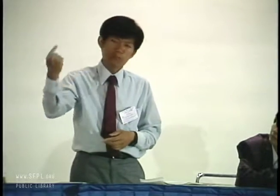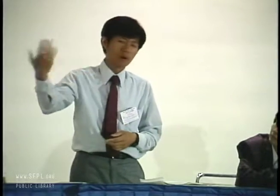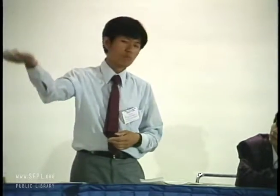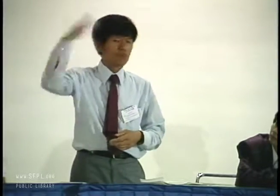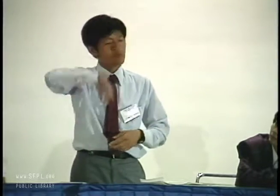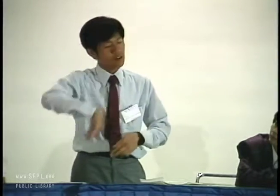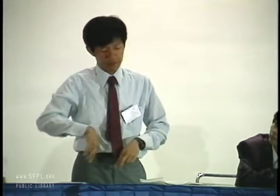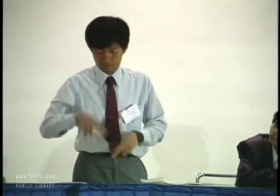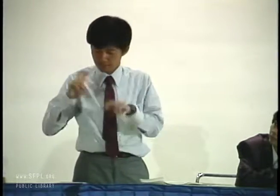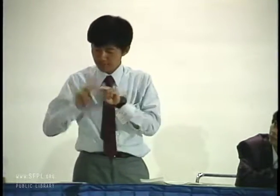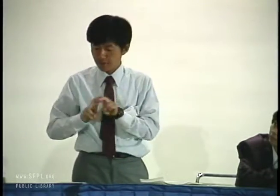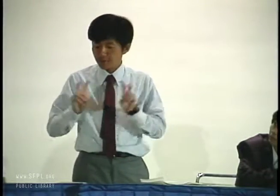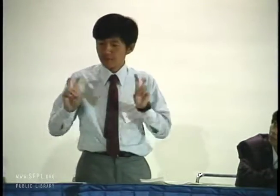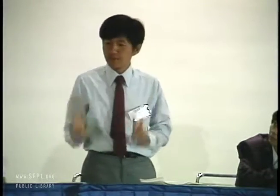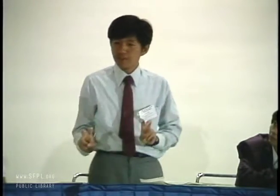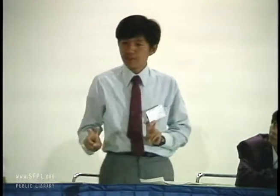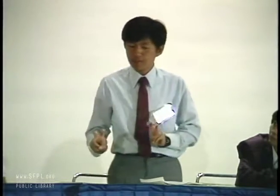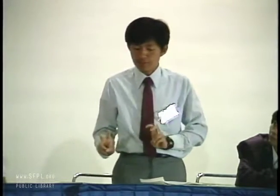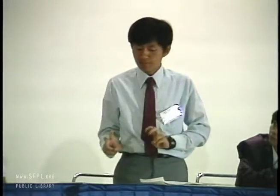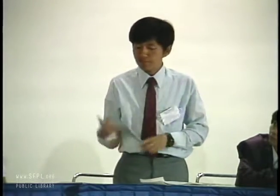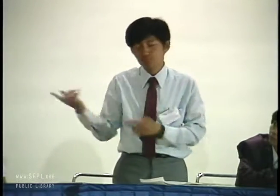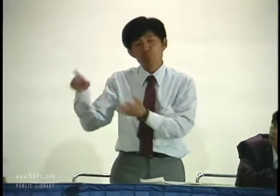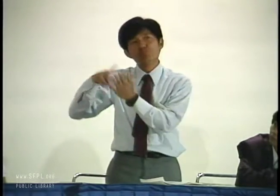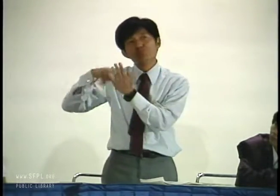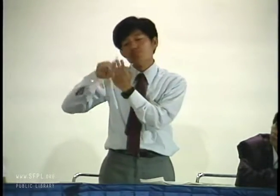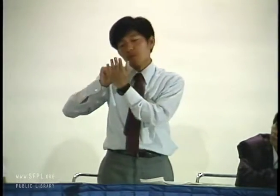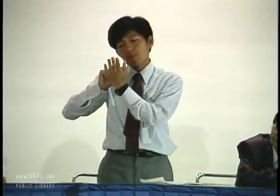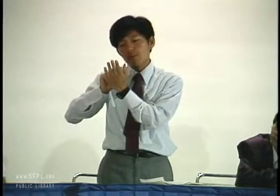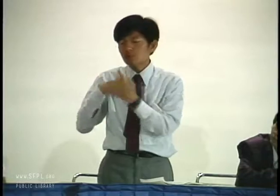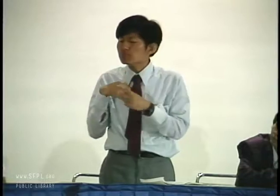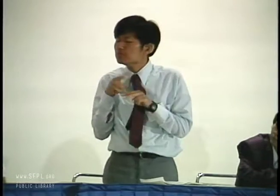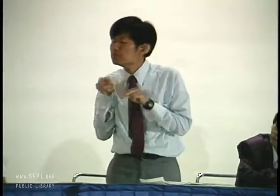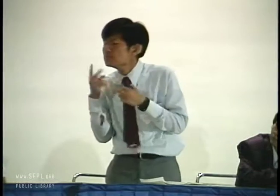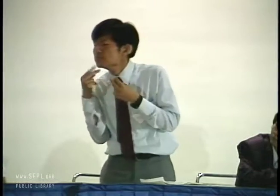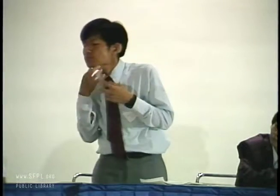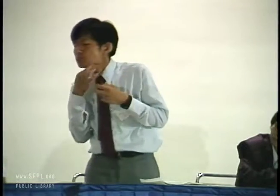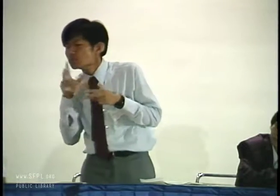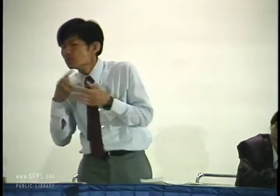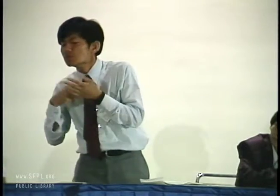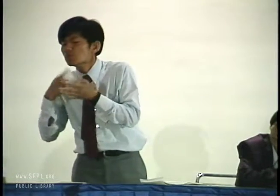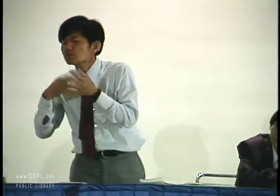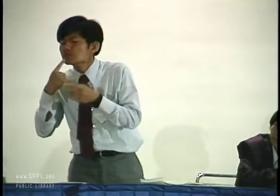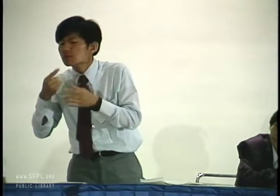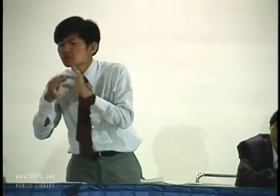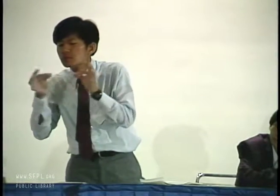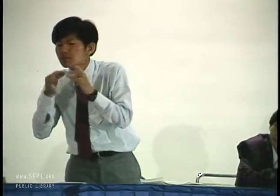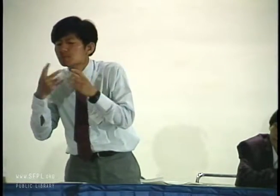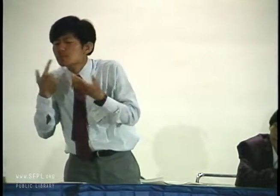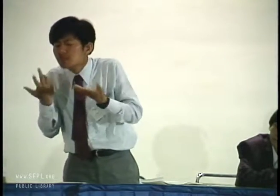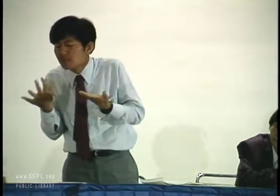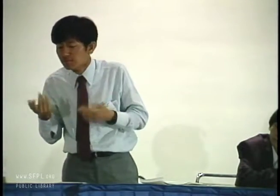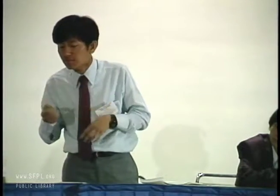Sometimes my father would call me over, and I would sit down with him. He'd be reading the newspaper, and I'd be curious. I'd want to know what it